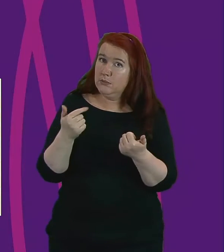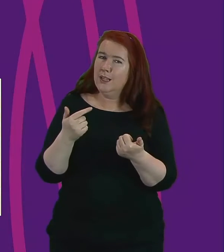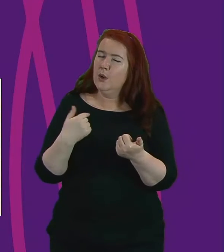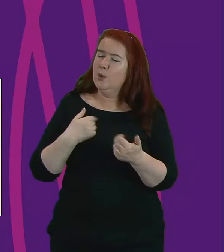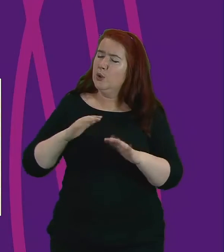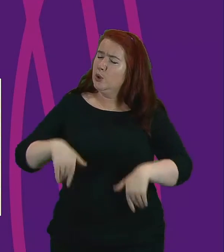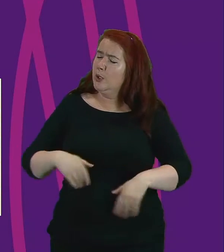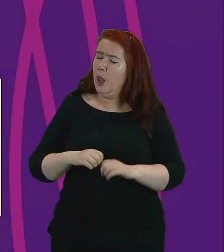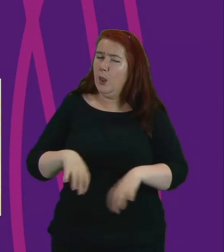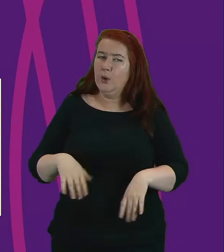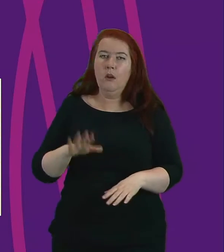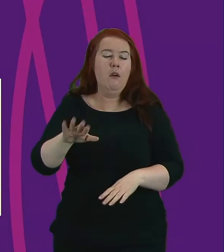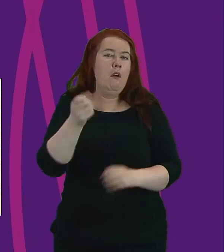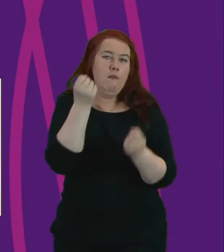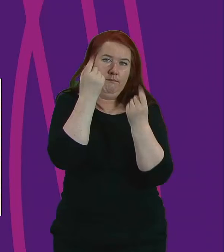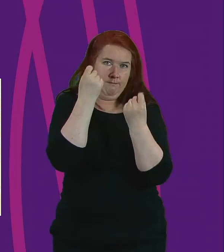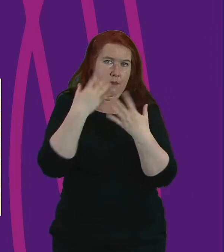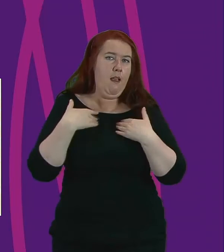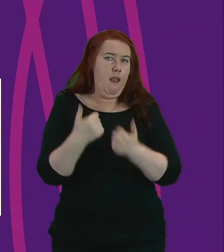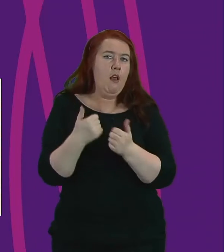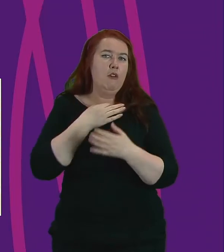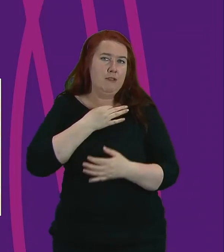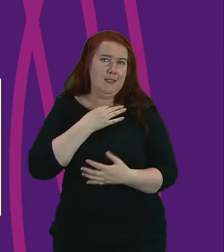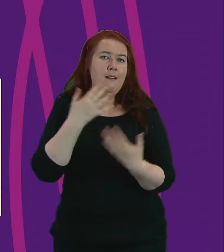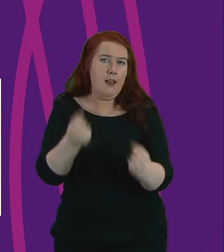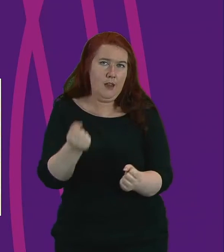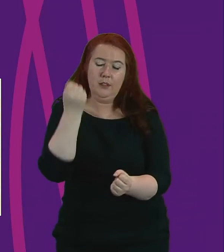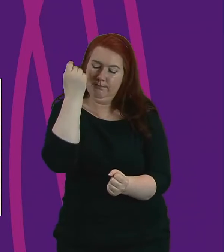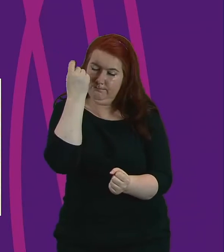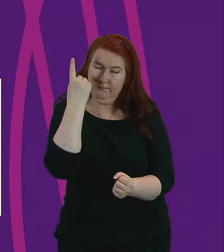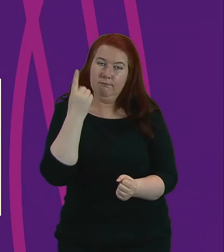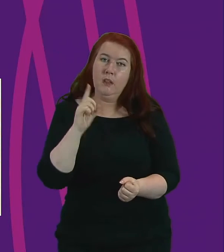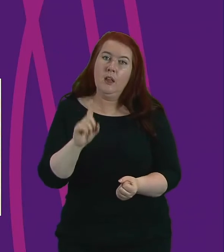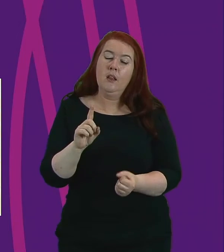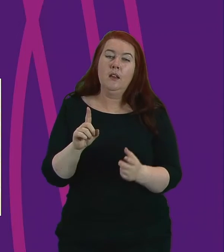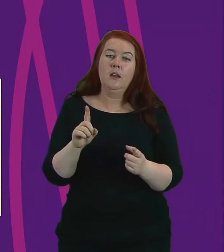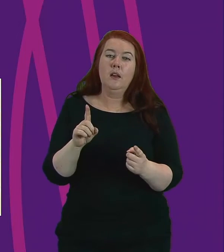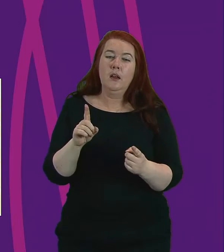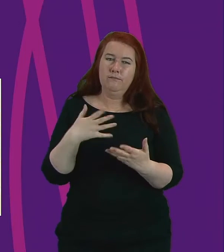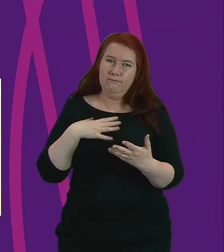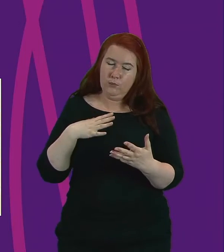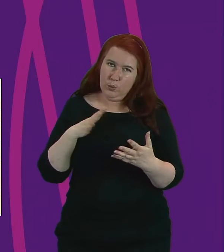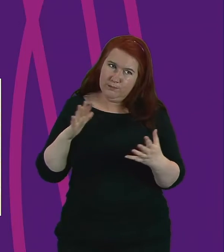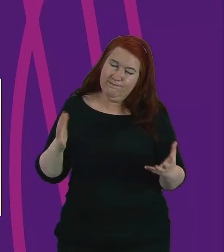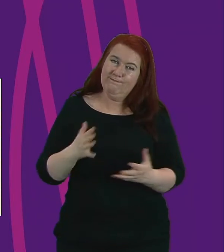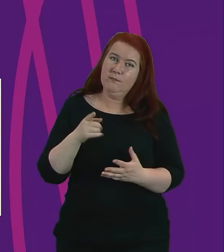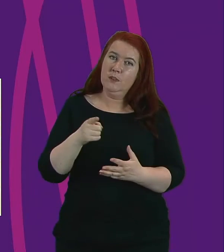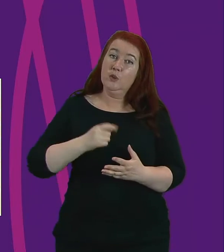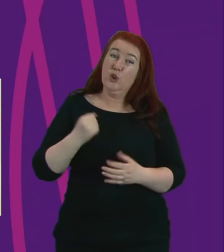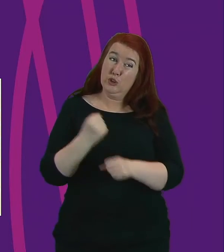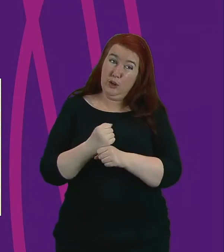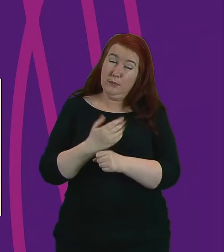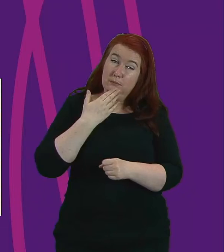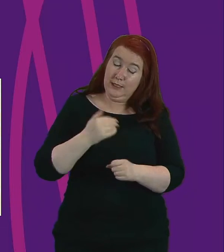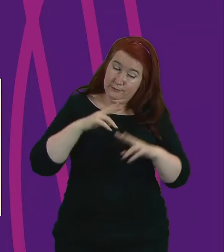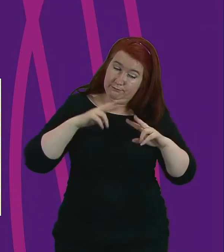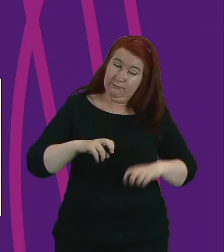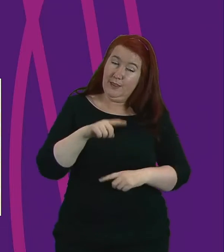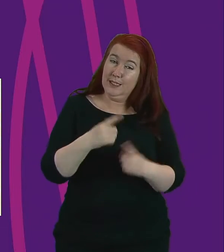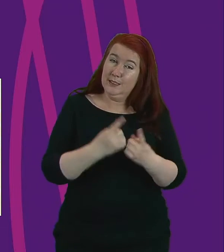I entirely recognise the health risks attached by this, but I would strongly urge the Scottish Government to look at this issue